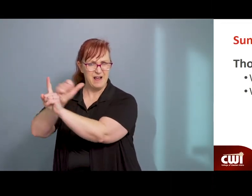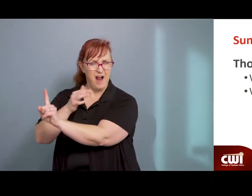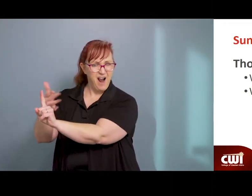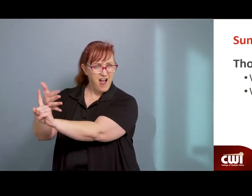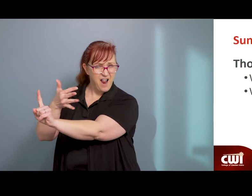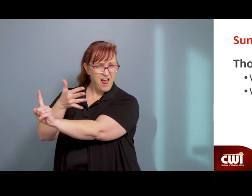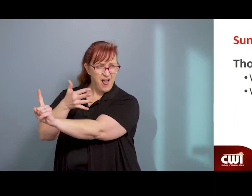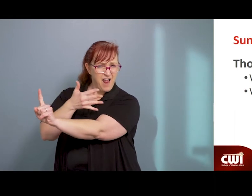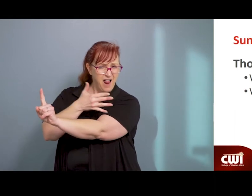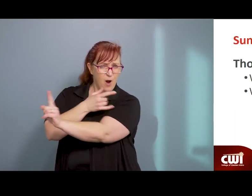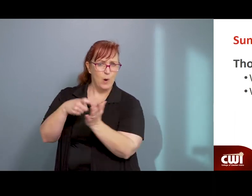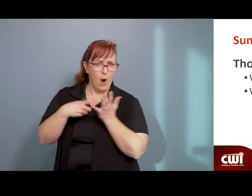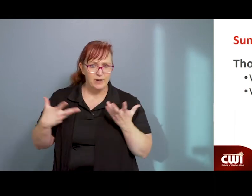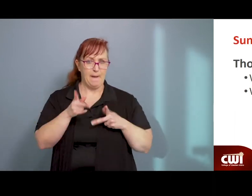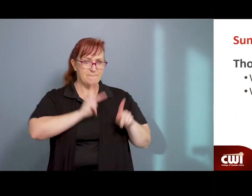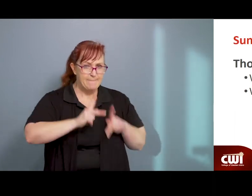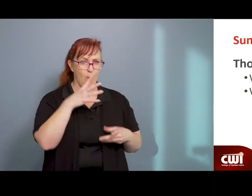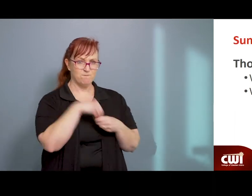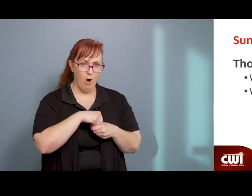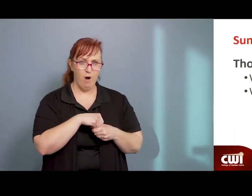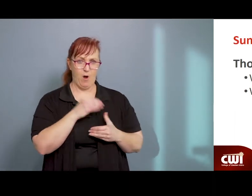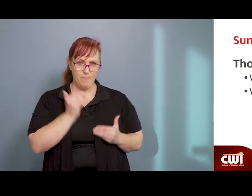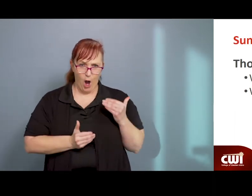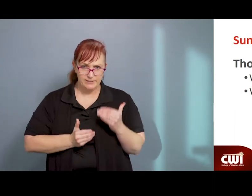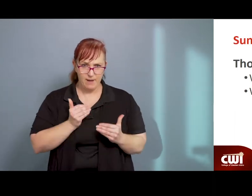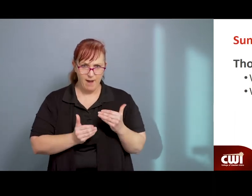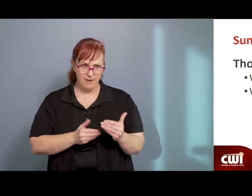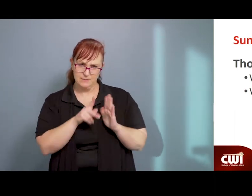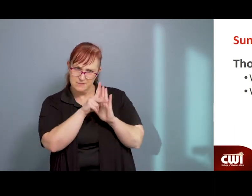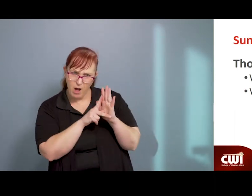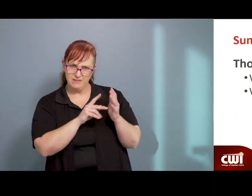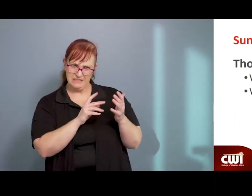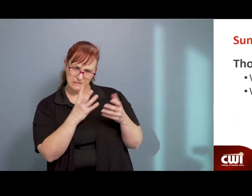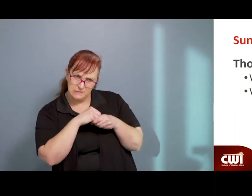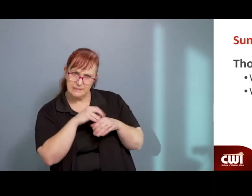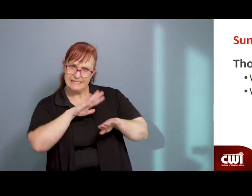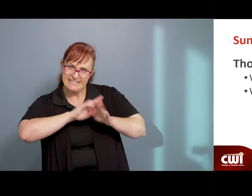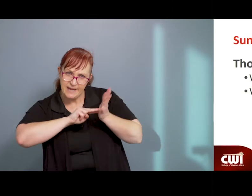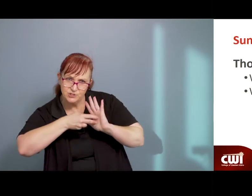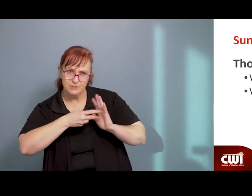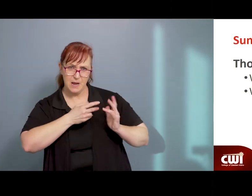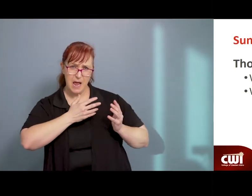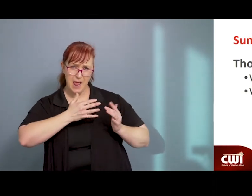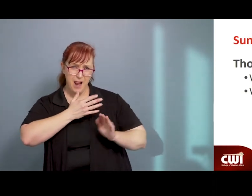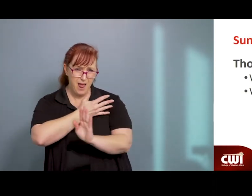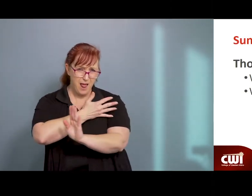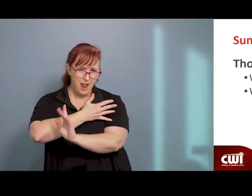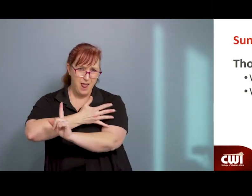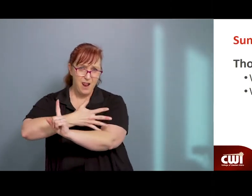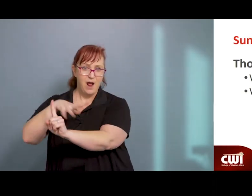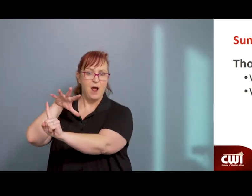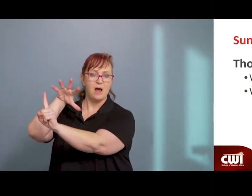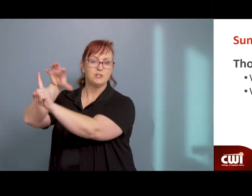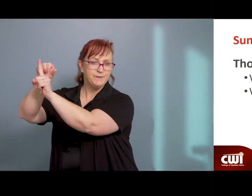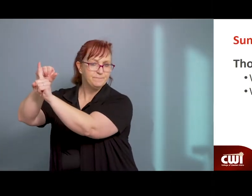takes people, it takes process, it takes procedure, and it takes intention in order to achieve these goals. So